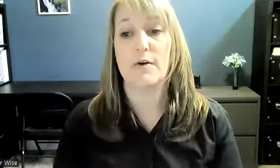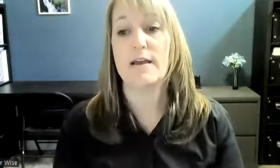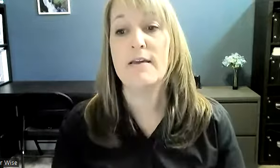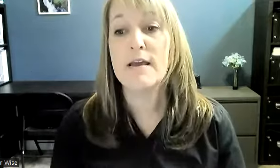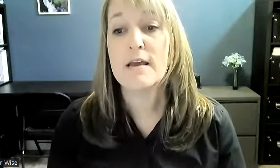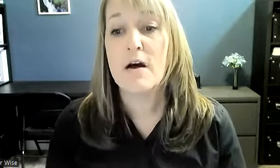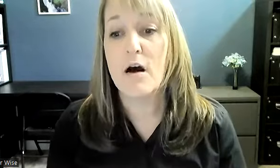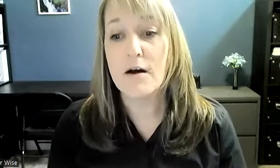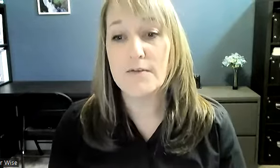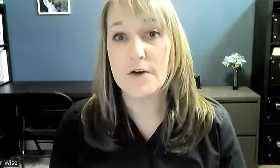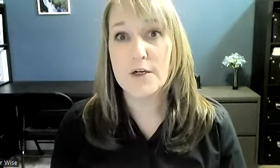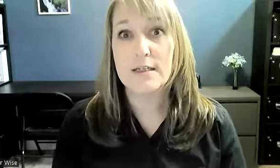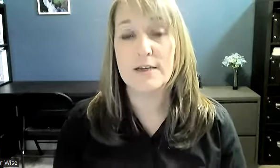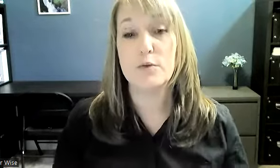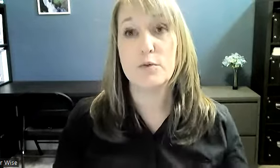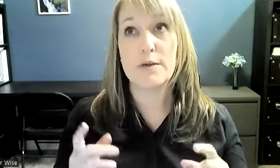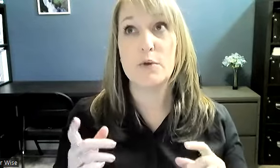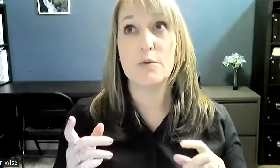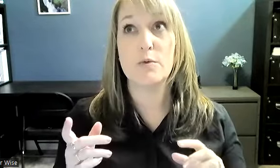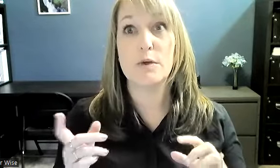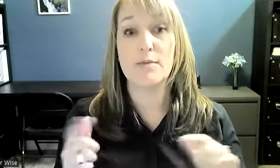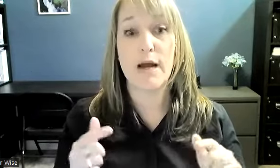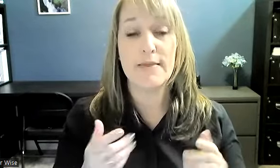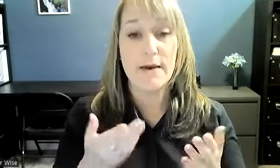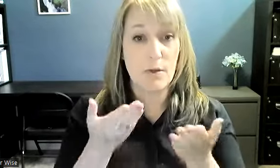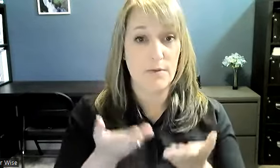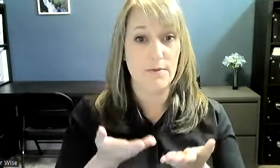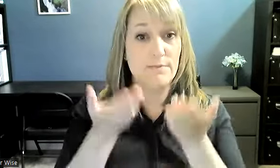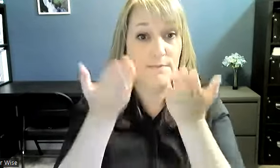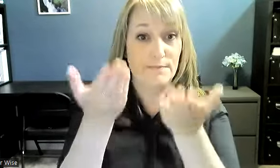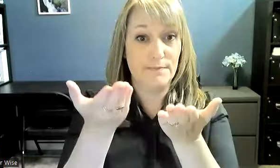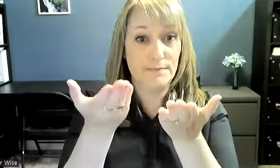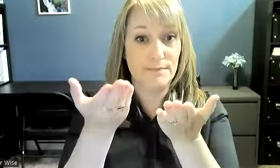Okay. Offer, if you combine that with